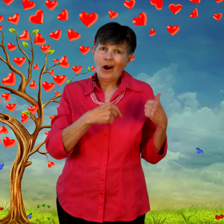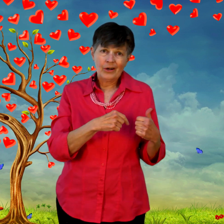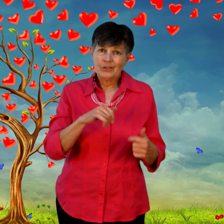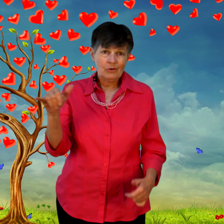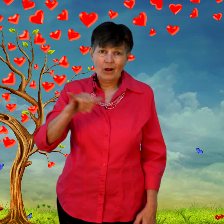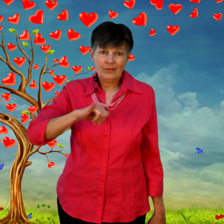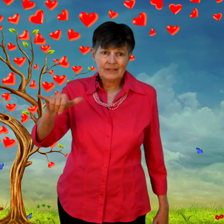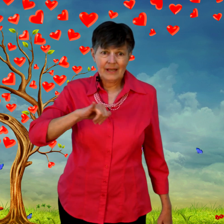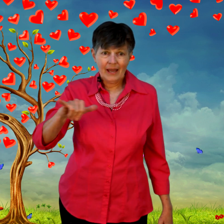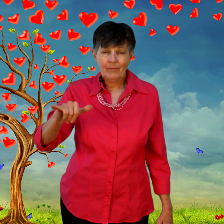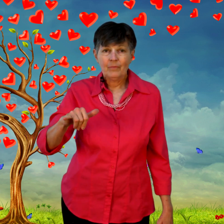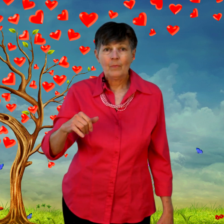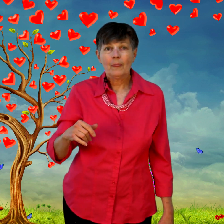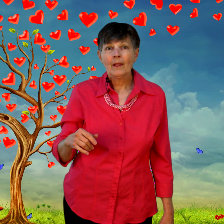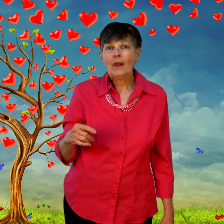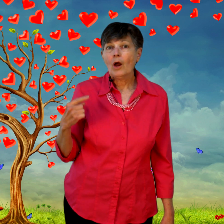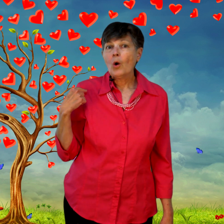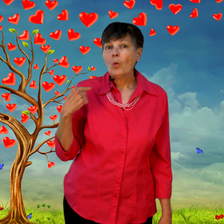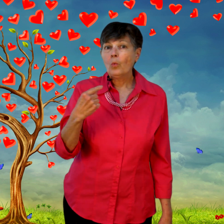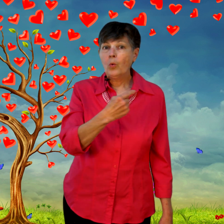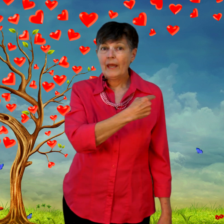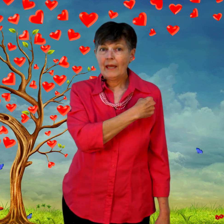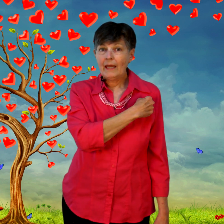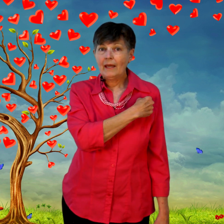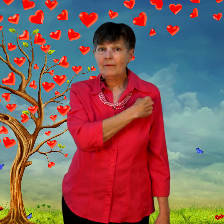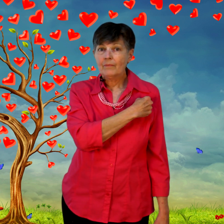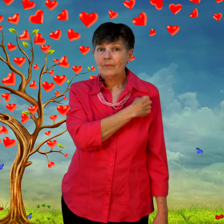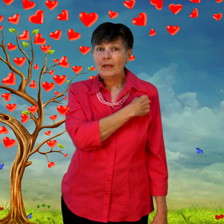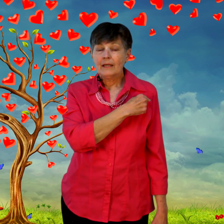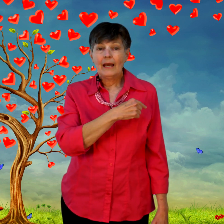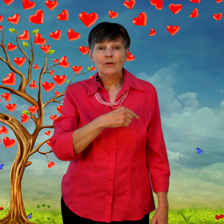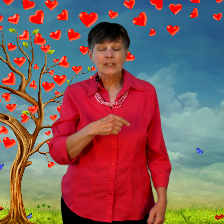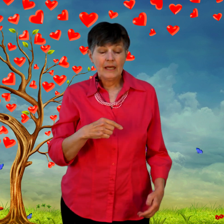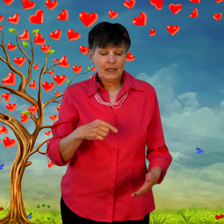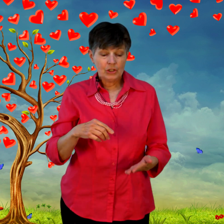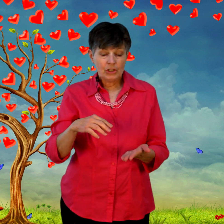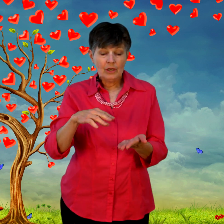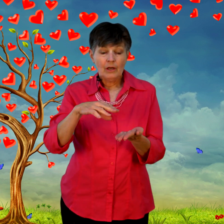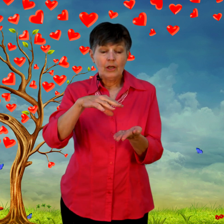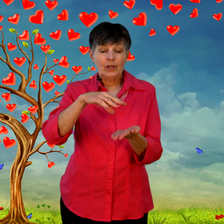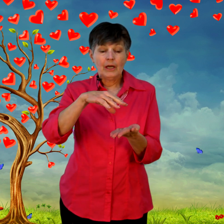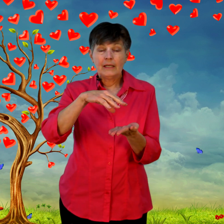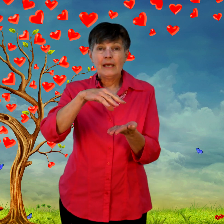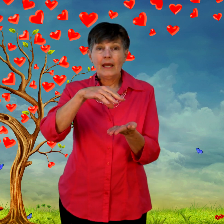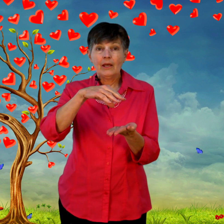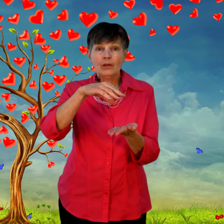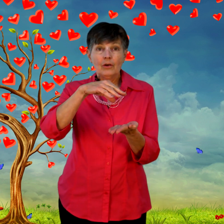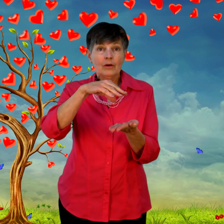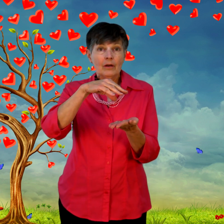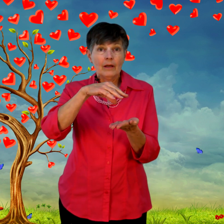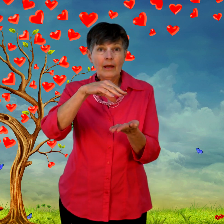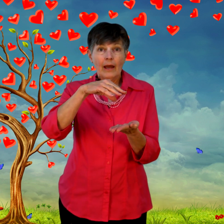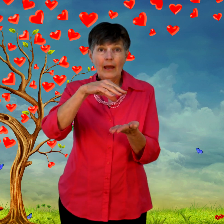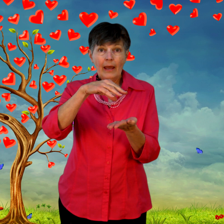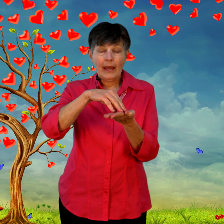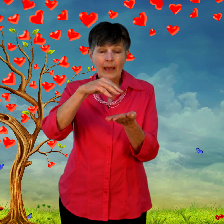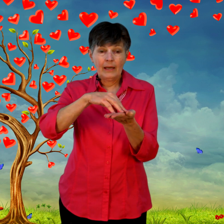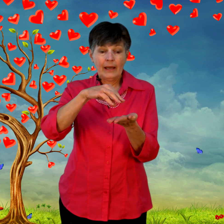hearts are all the same. We, now teach, you're going to take your hand like